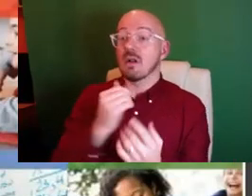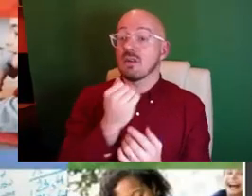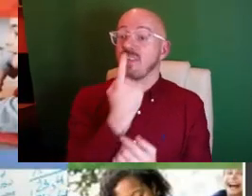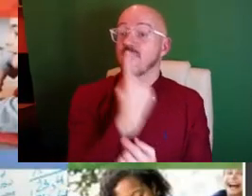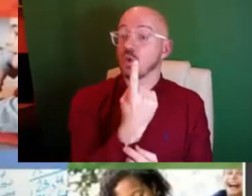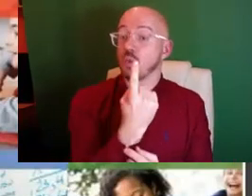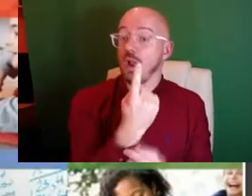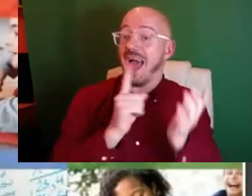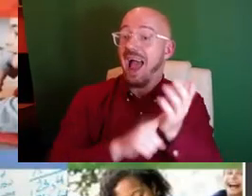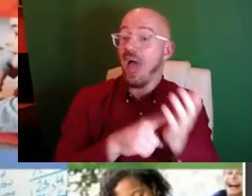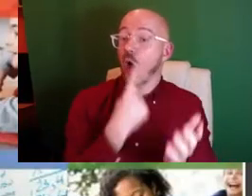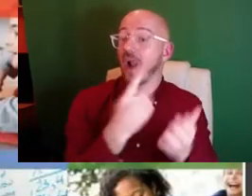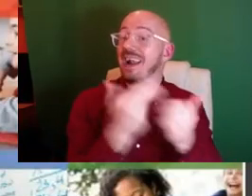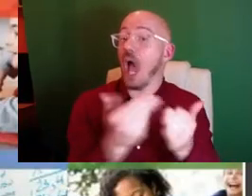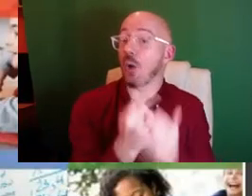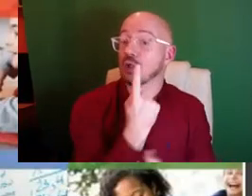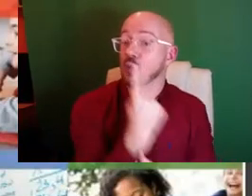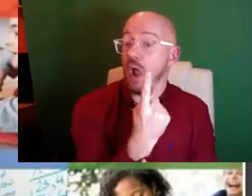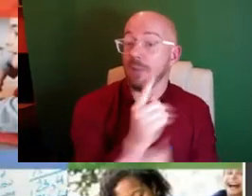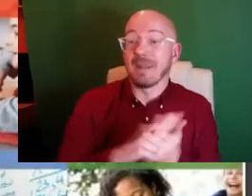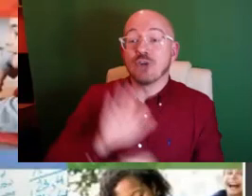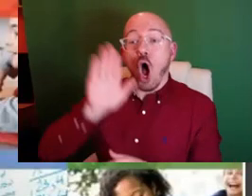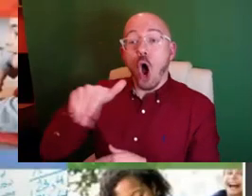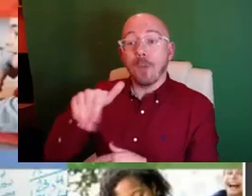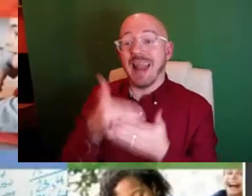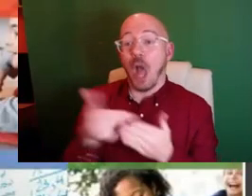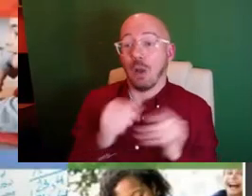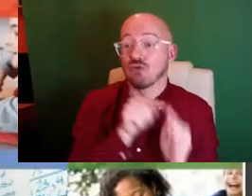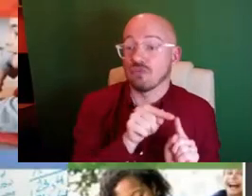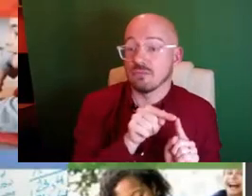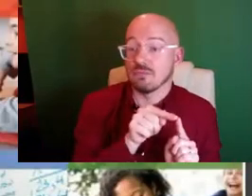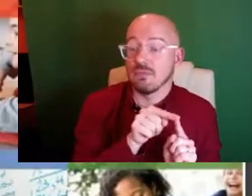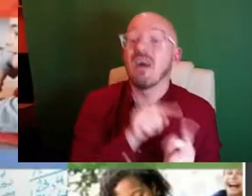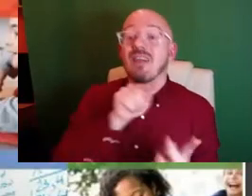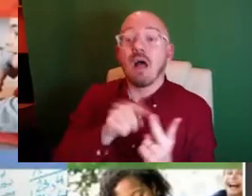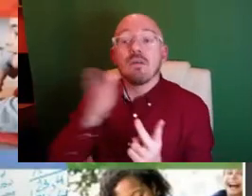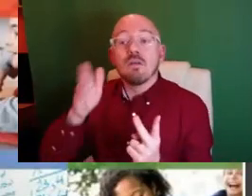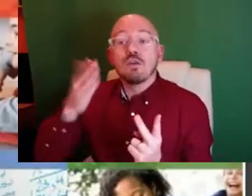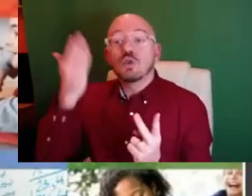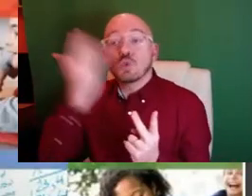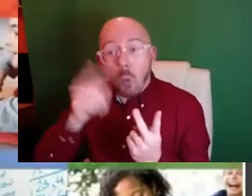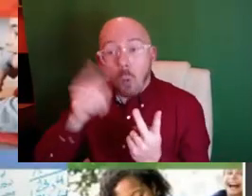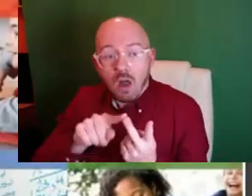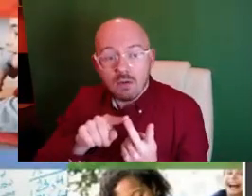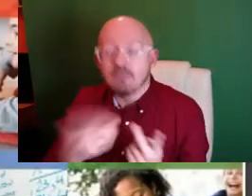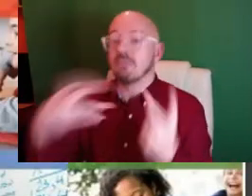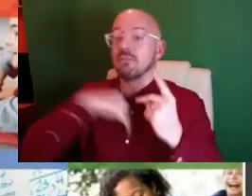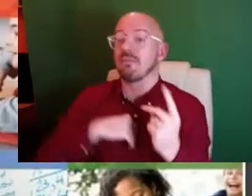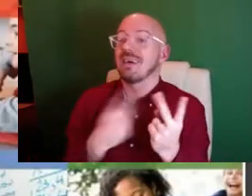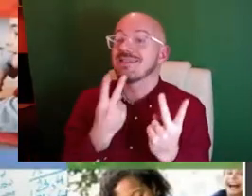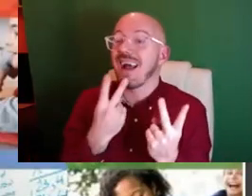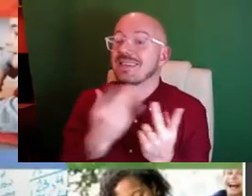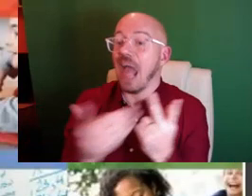literacy component, and the fact that we have languages outlined in the curriculum for excellence where they talk